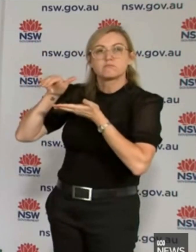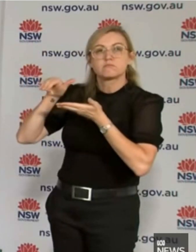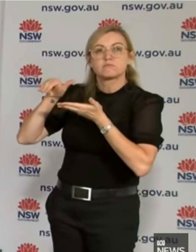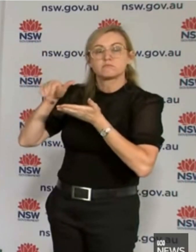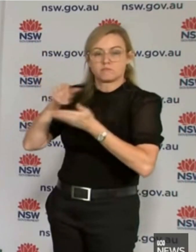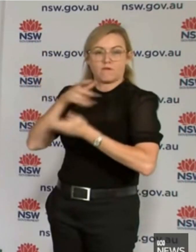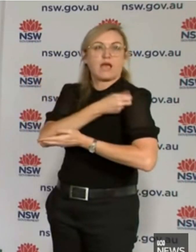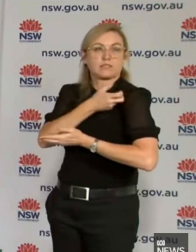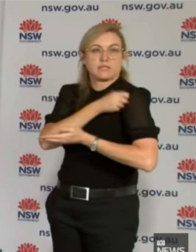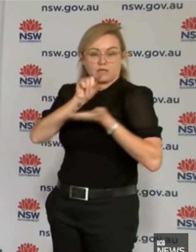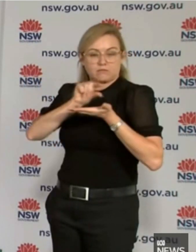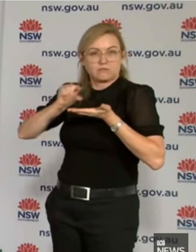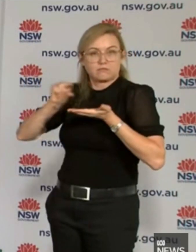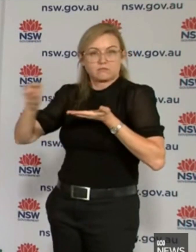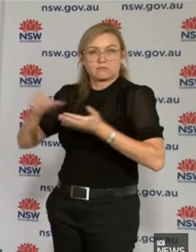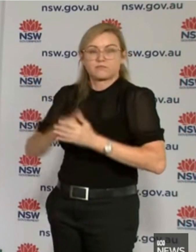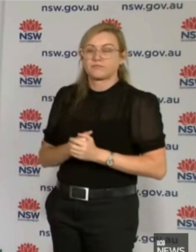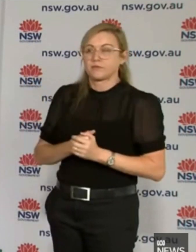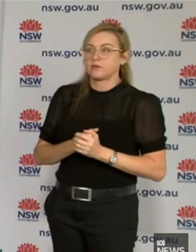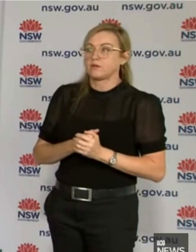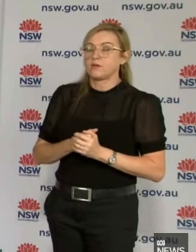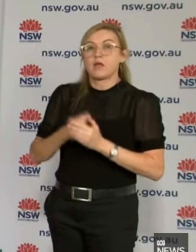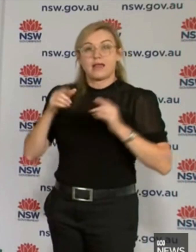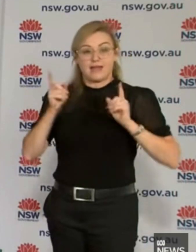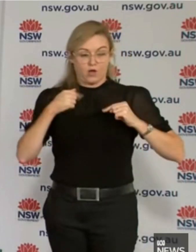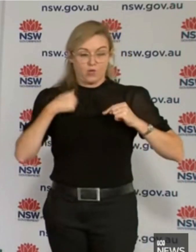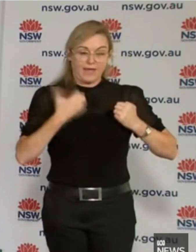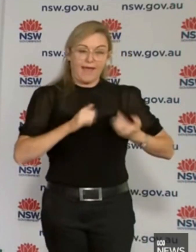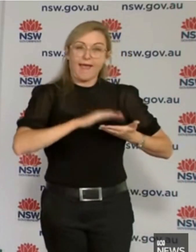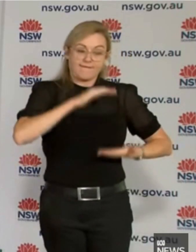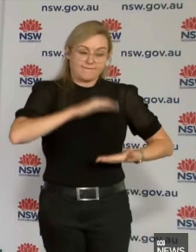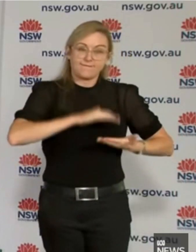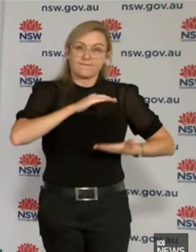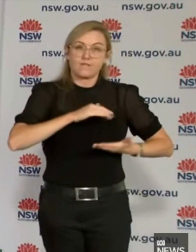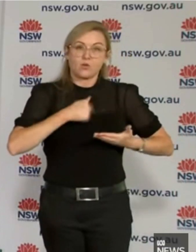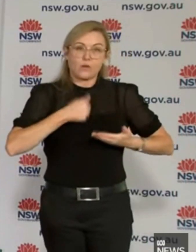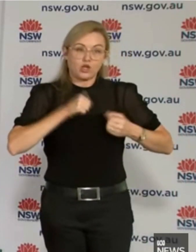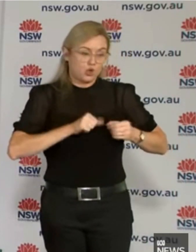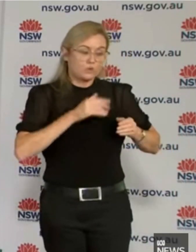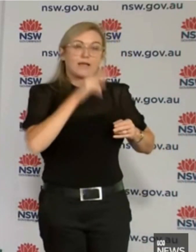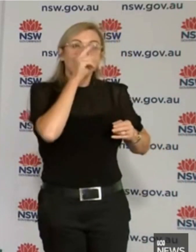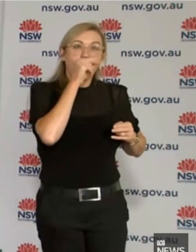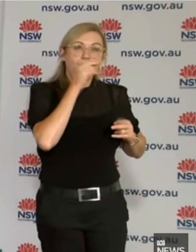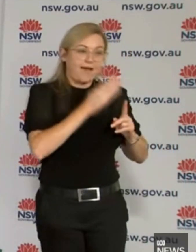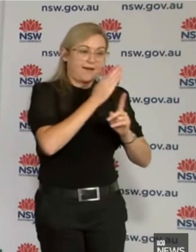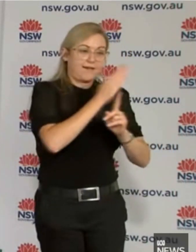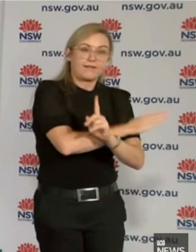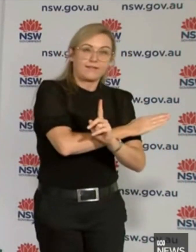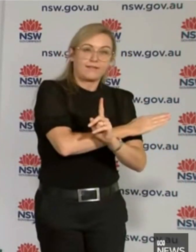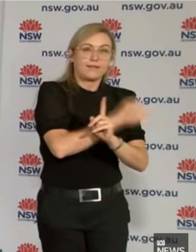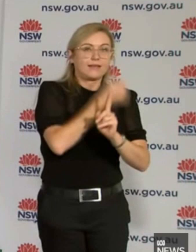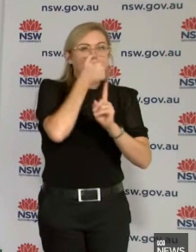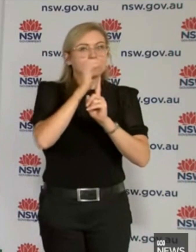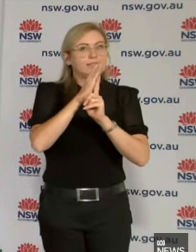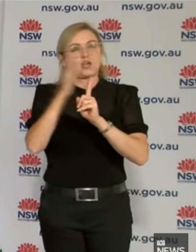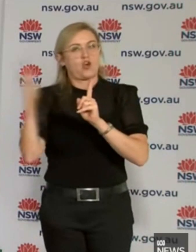is that the amount of supplies we've got are focused on the younger age groups and certainly not the older age groups. The older